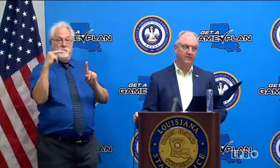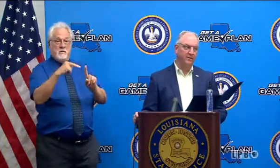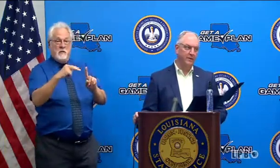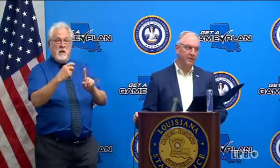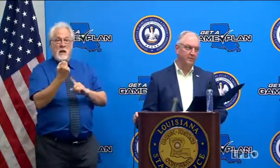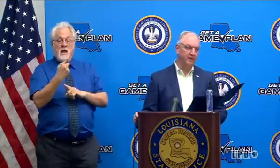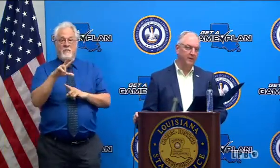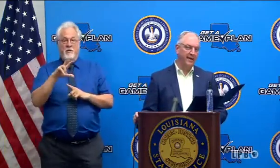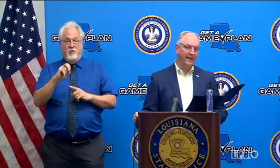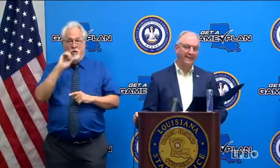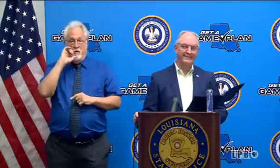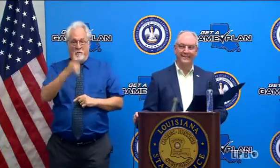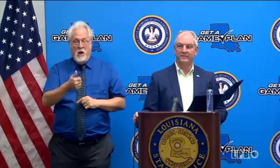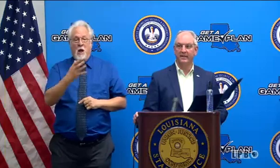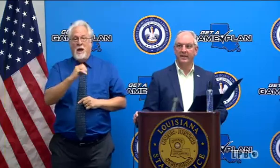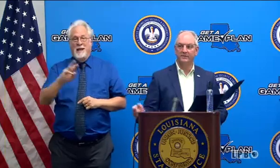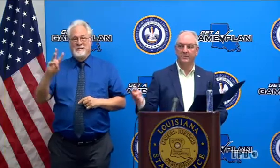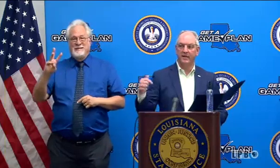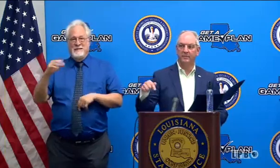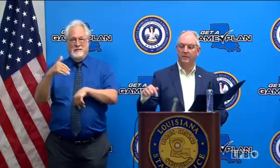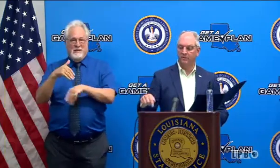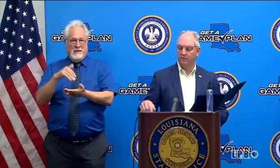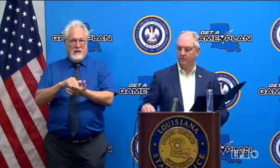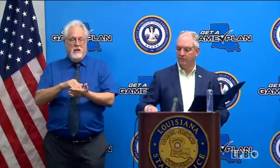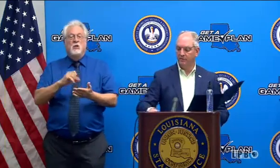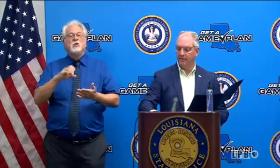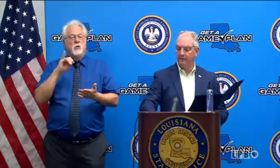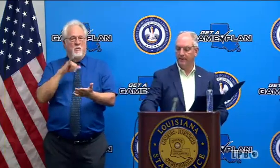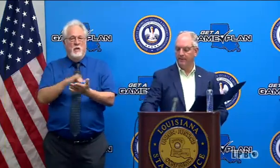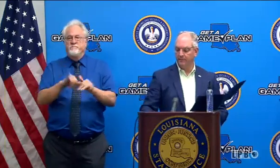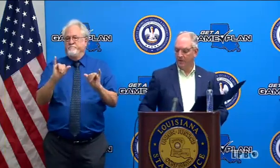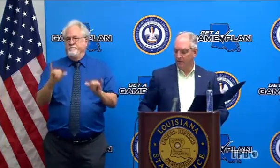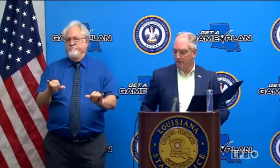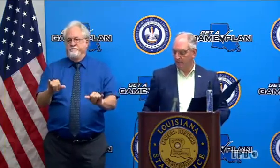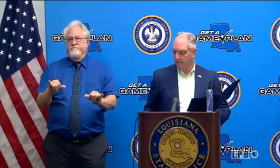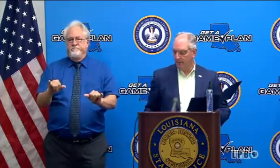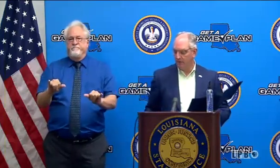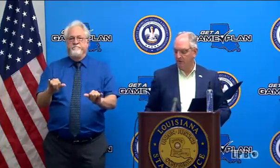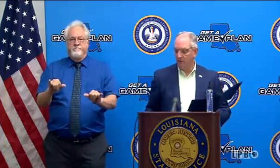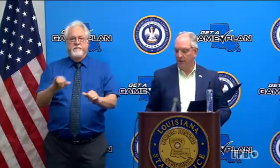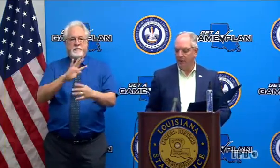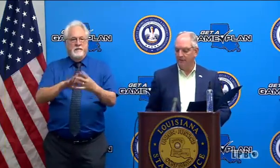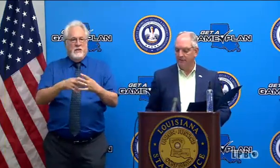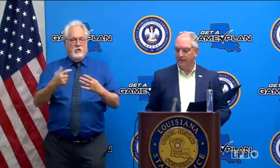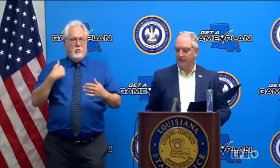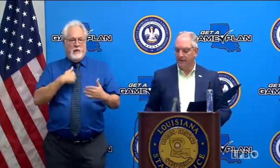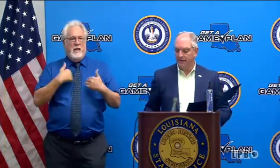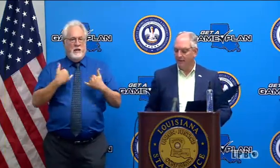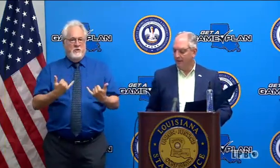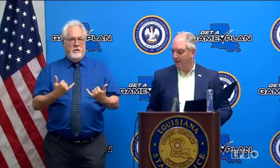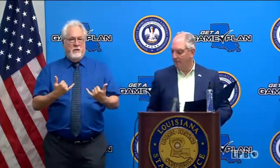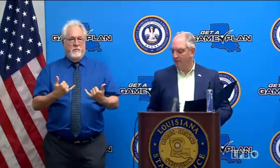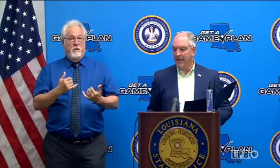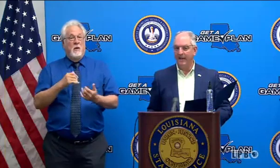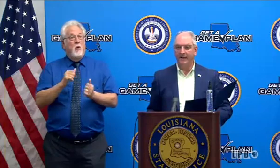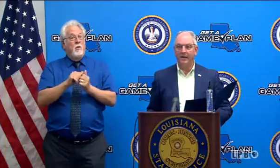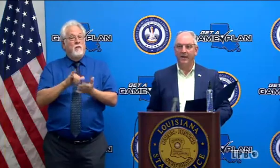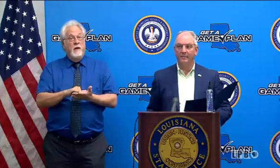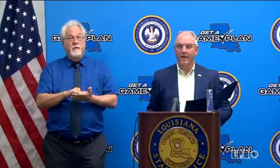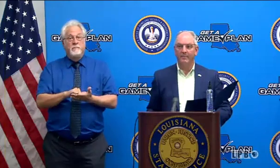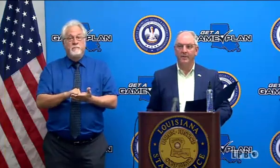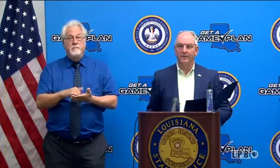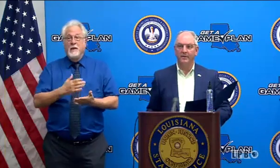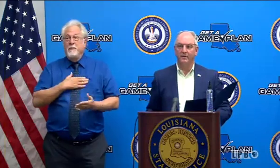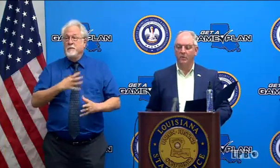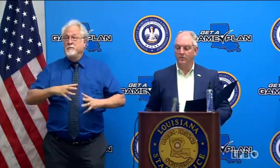scheduled at 11:30 tomorrow and at 6 again. So that'll be the same schedule that we had today. And with that,